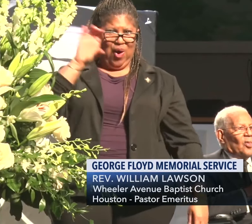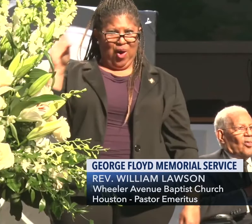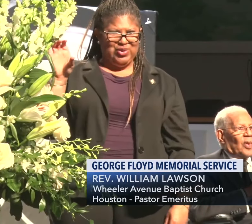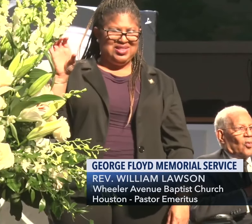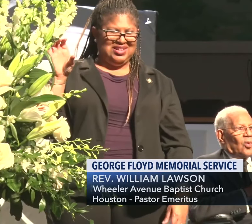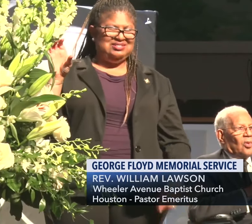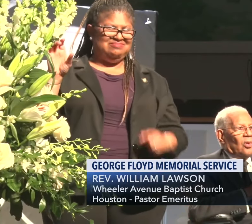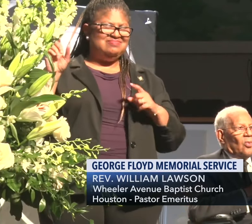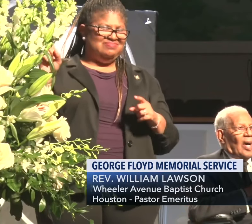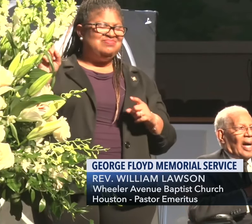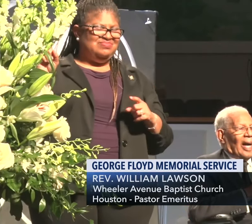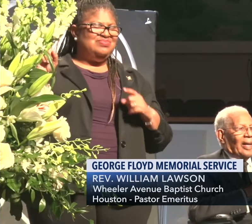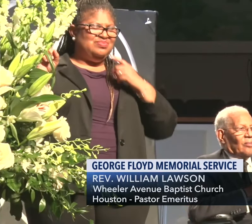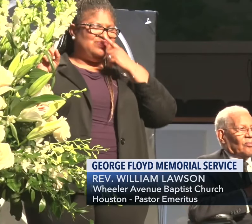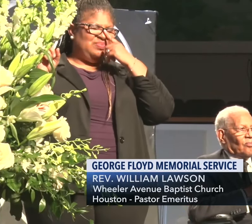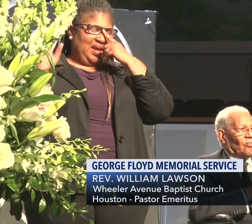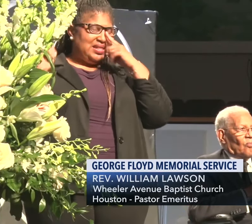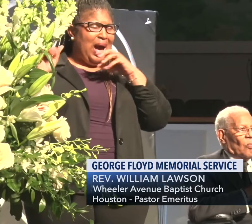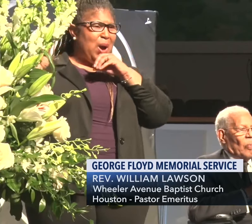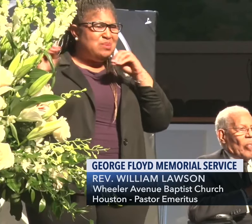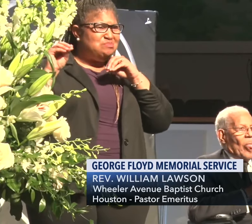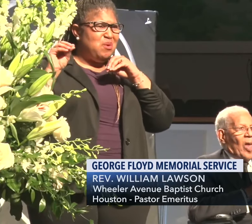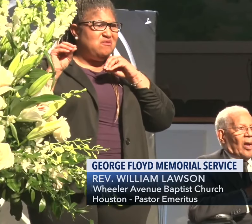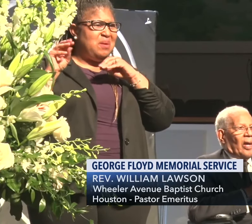has come a movement worldwide